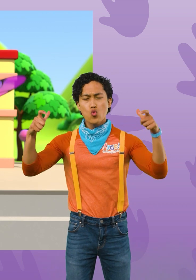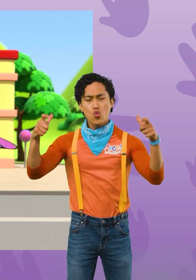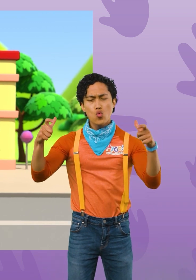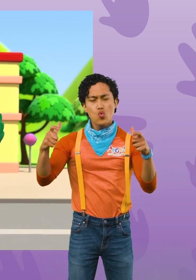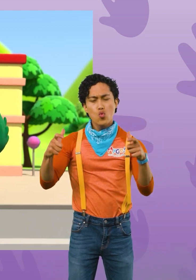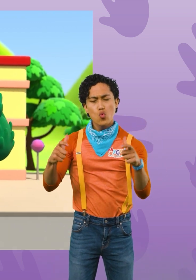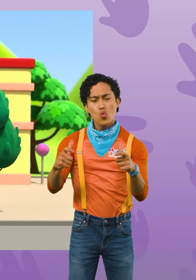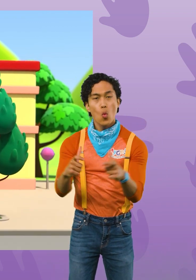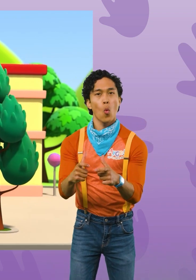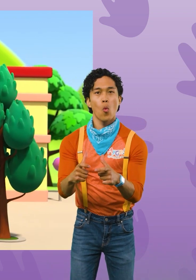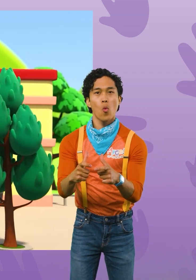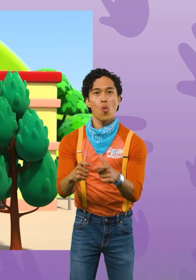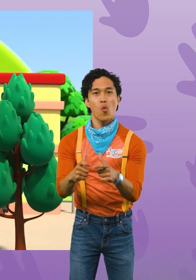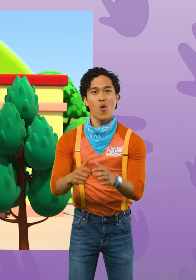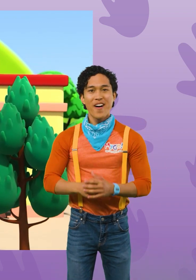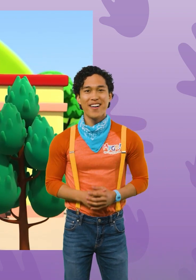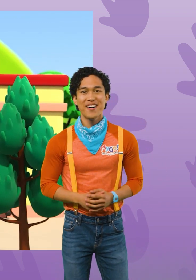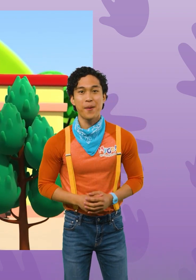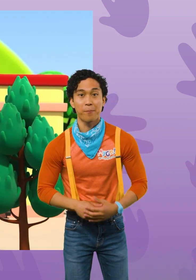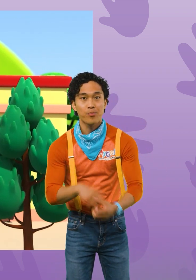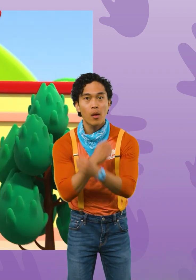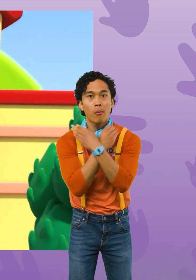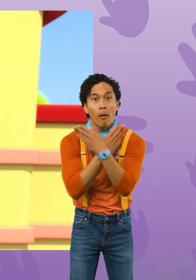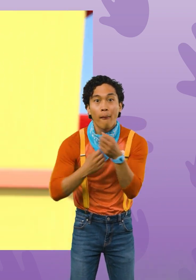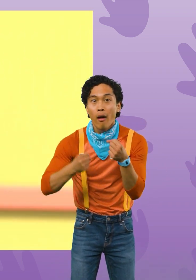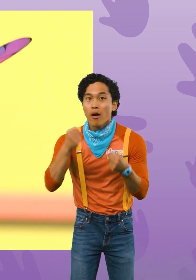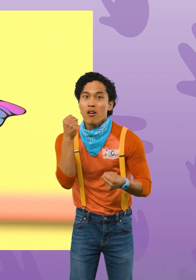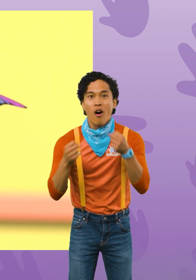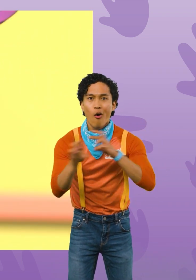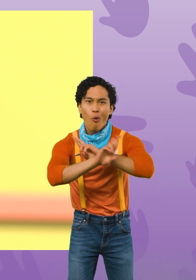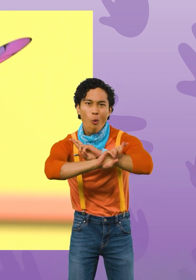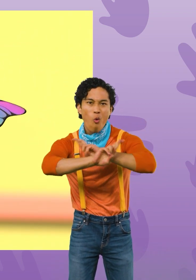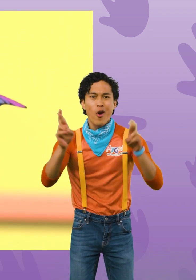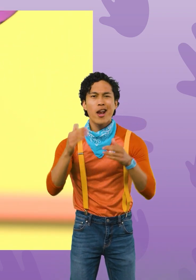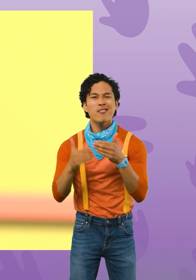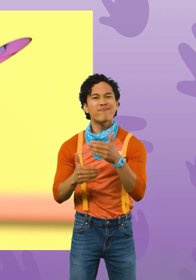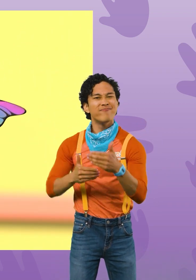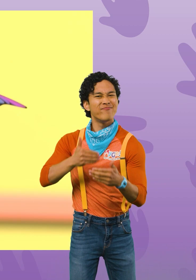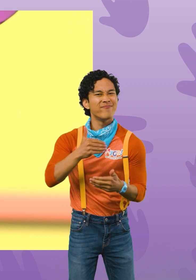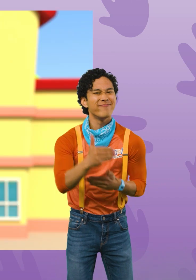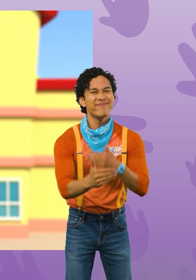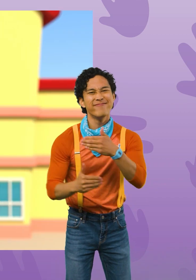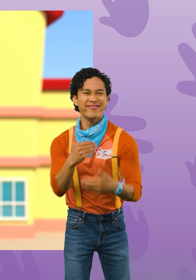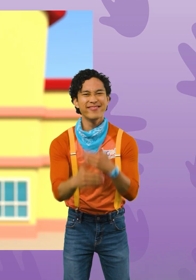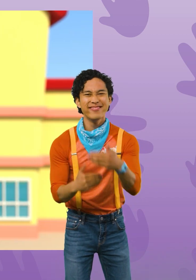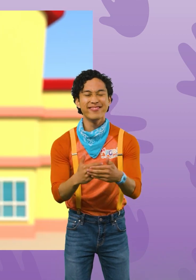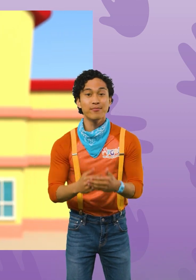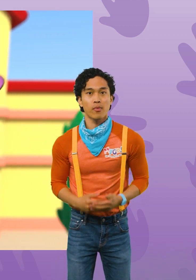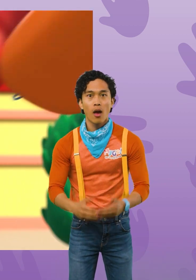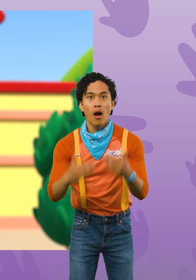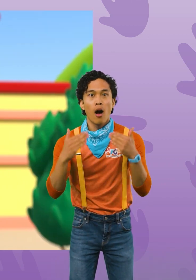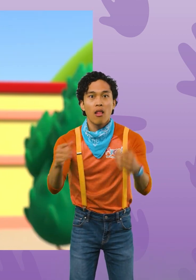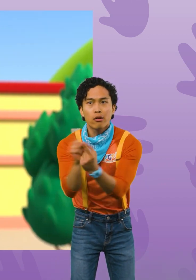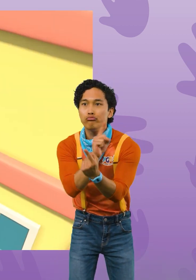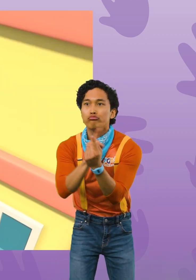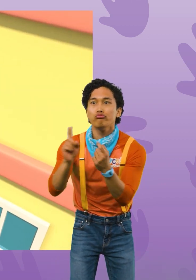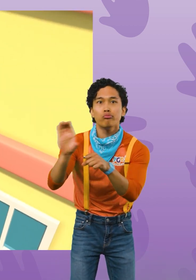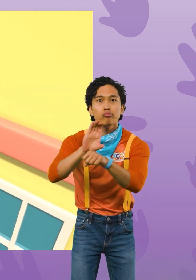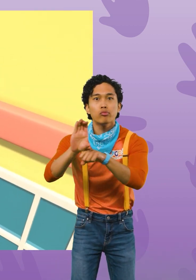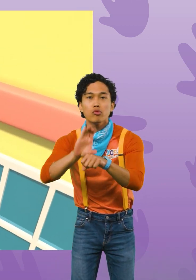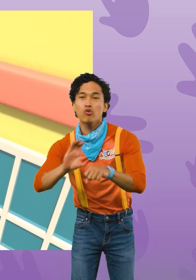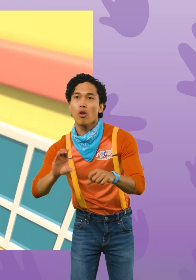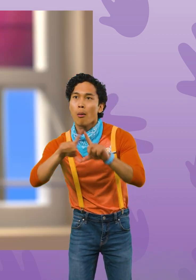Shrinking down! The Blippi-mobile is ready for adventure. Let's go meet some chocolate bars